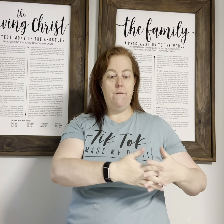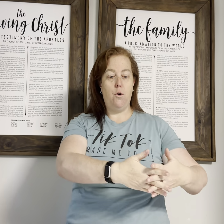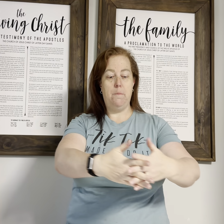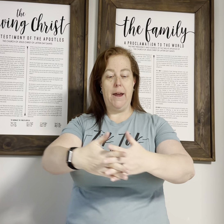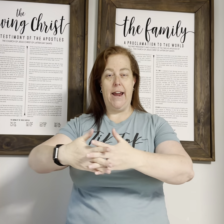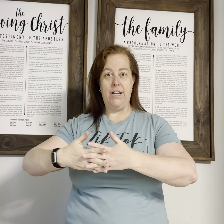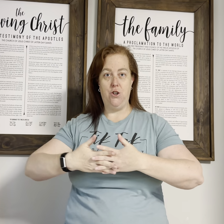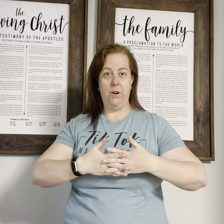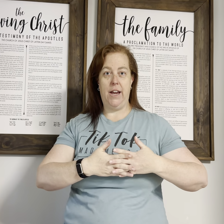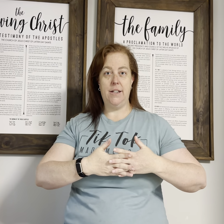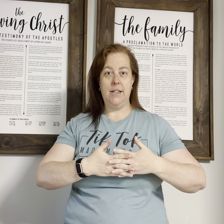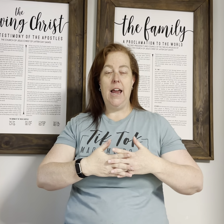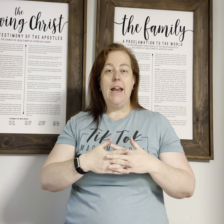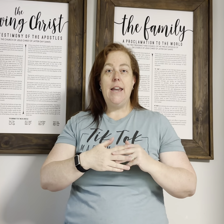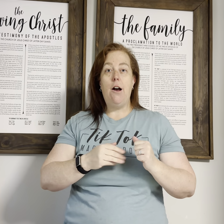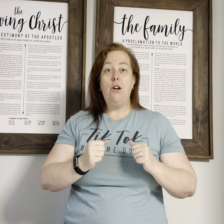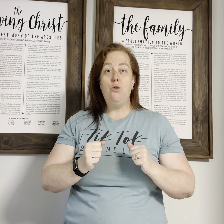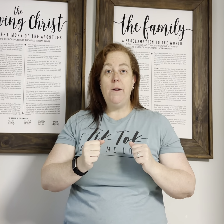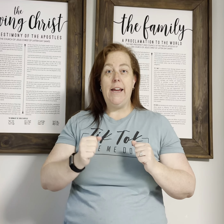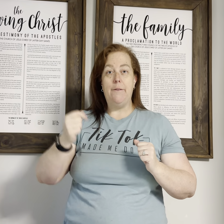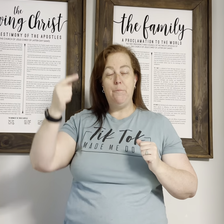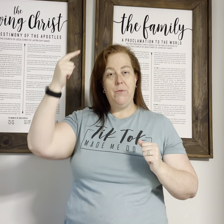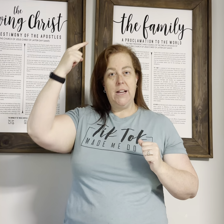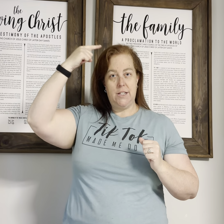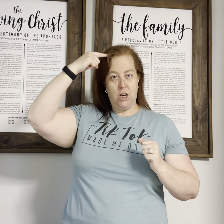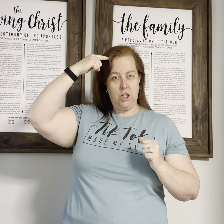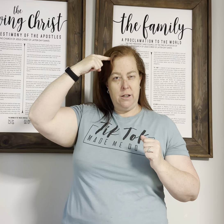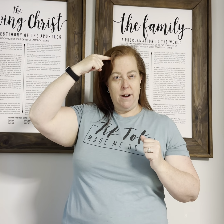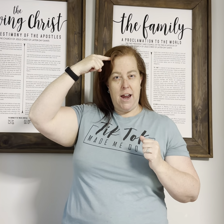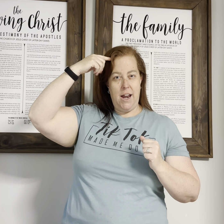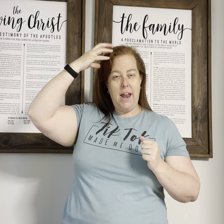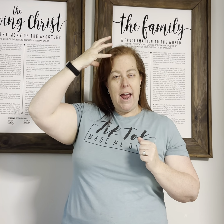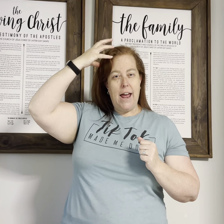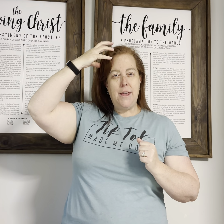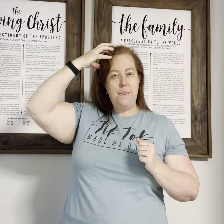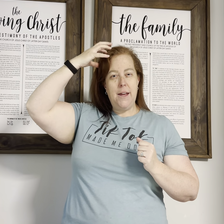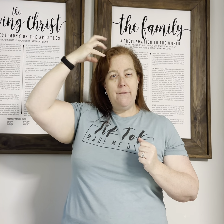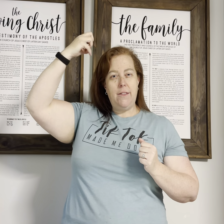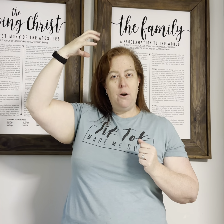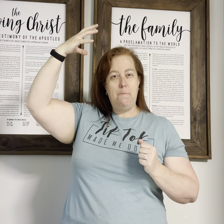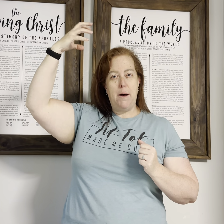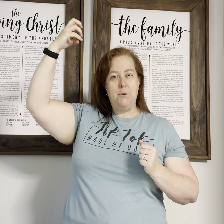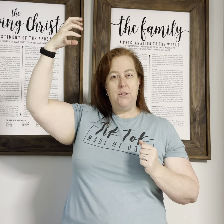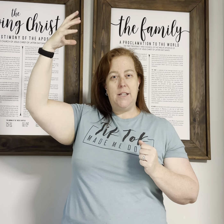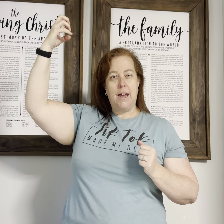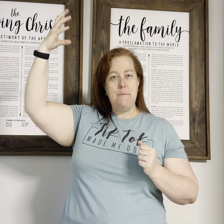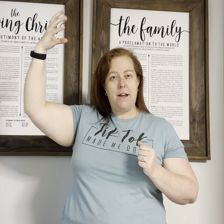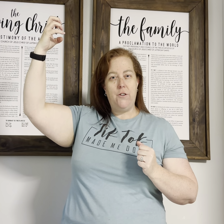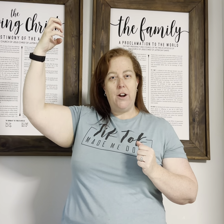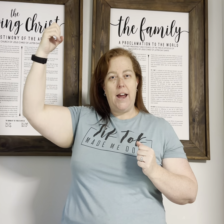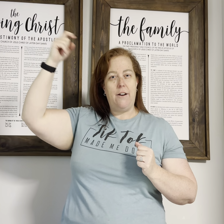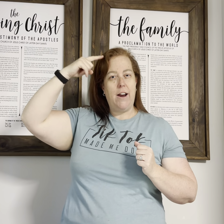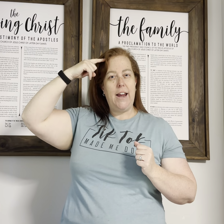for patriot. Now a dream starts in your head, and then think of the little bubbles that come out of your head, right? As